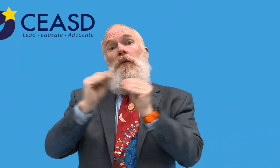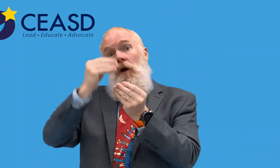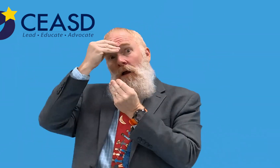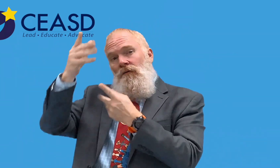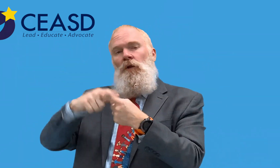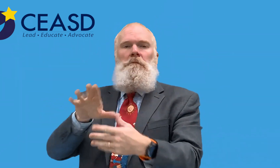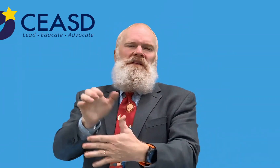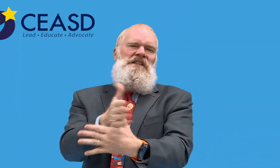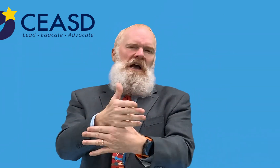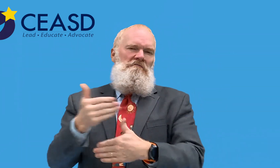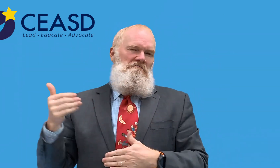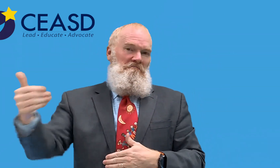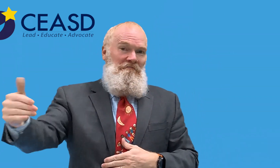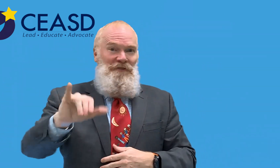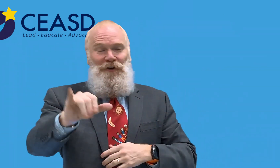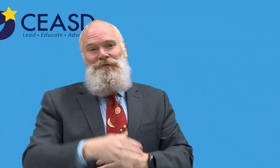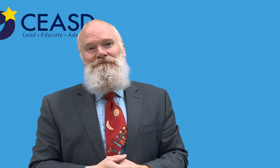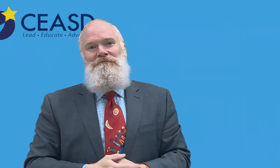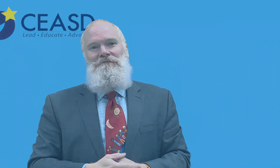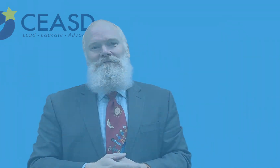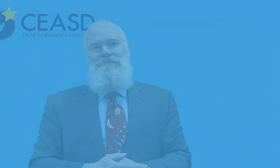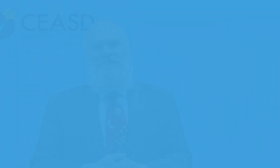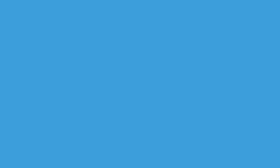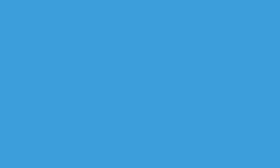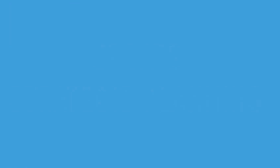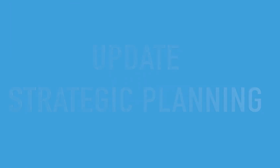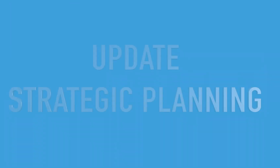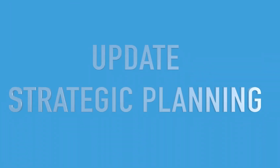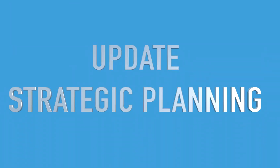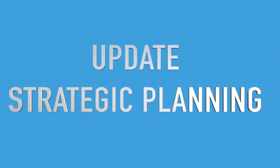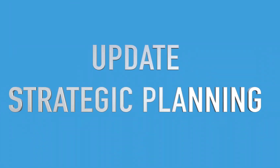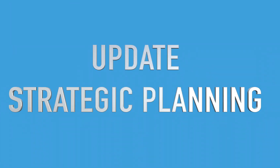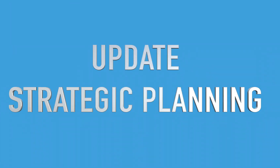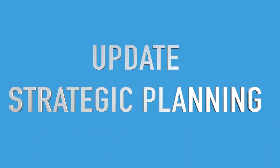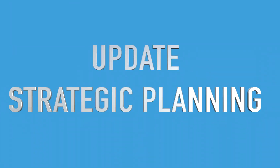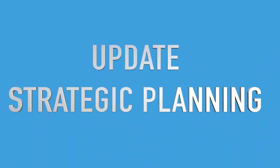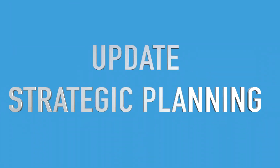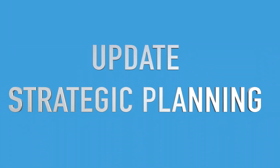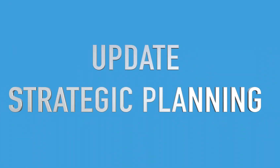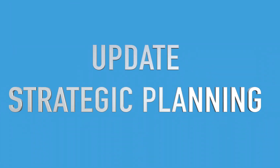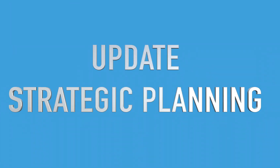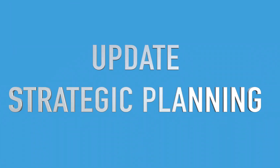and collaborations of these organizations, which will ensure a successful event. More information will be